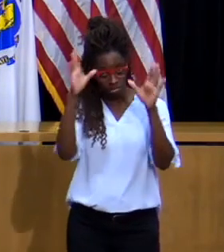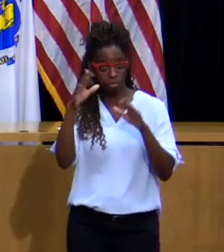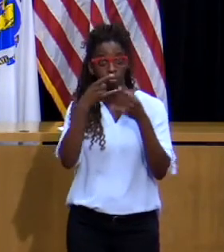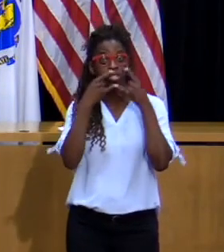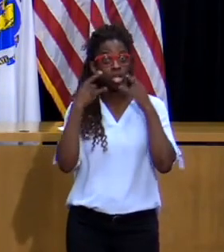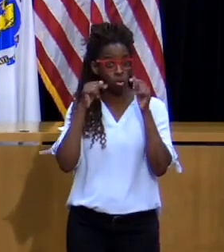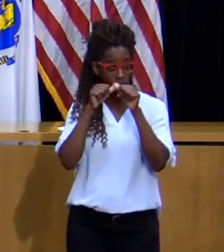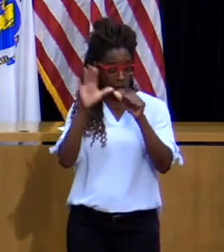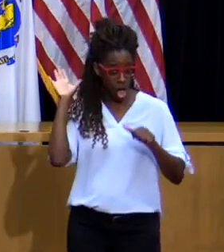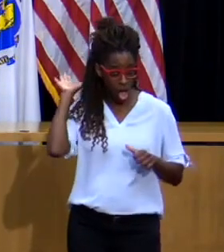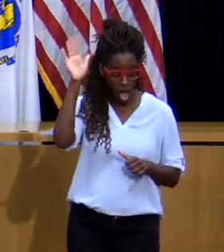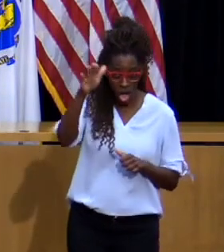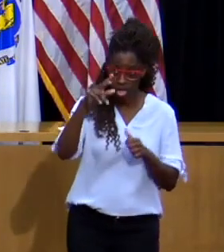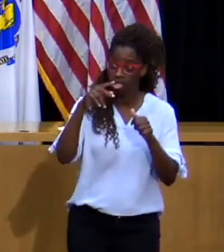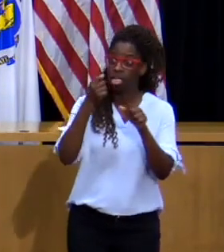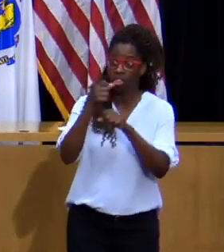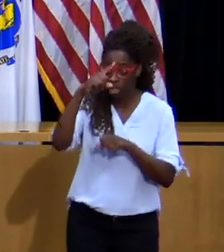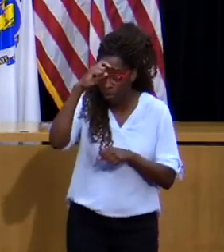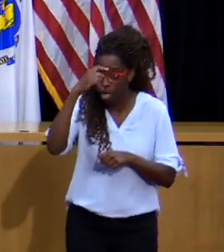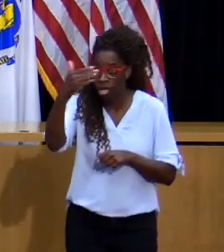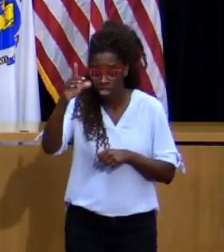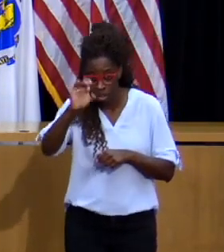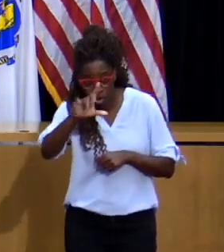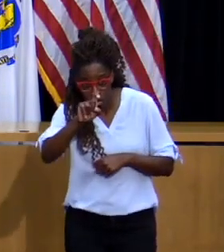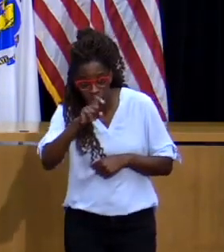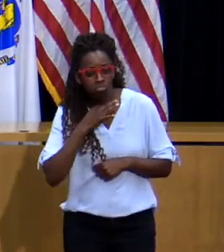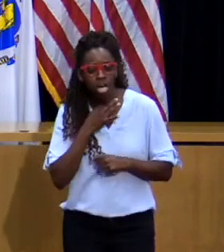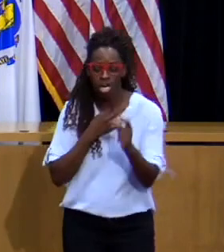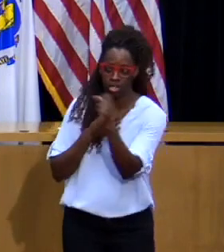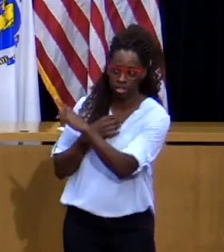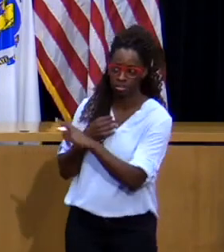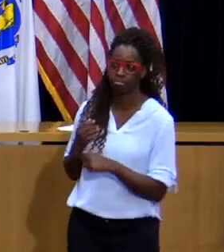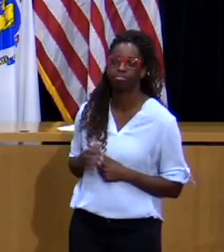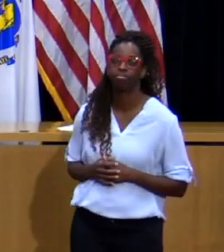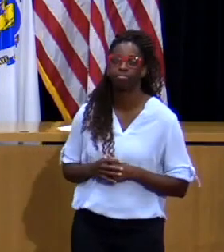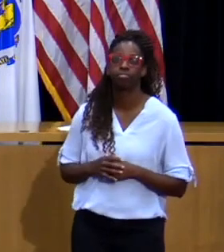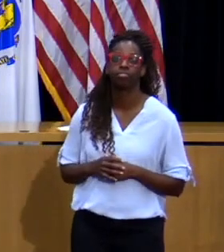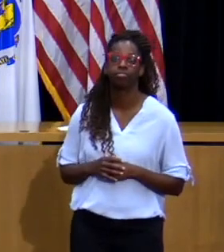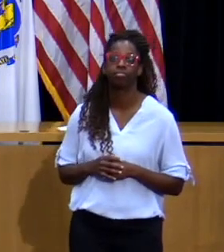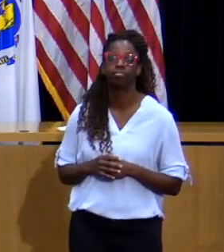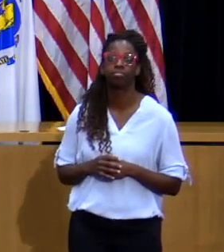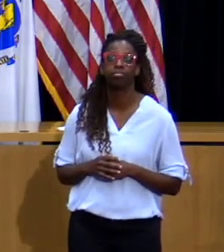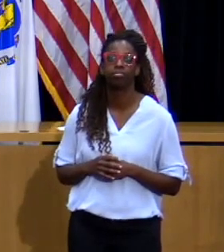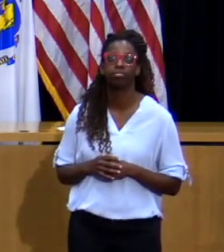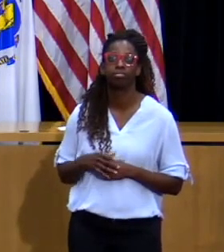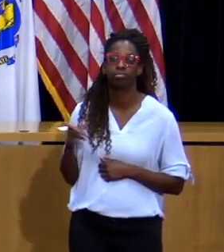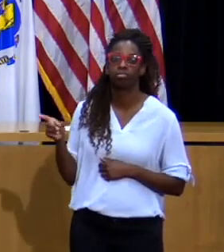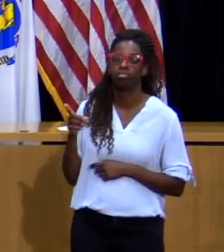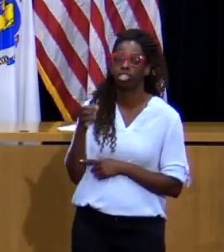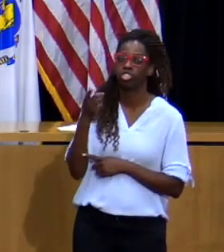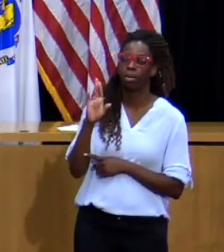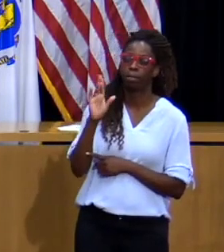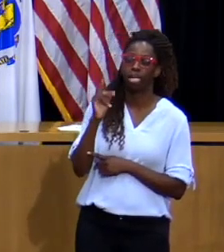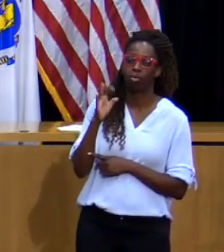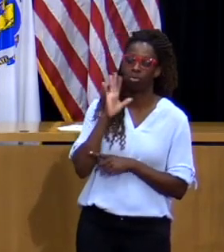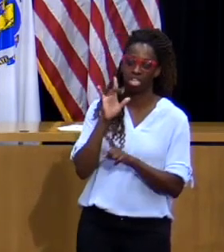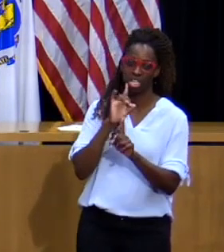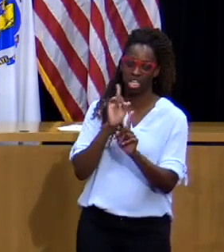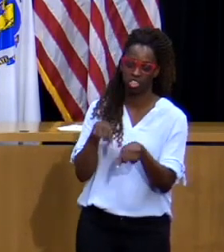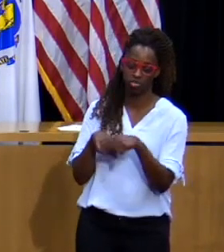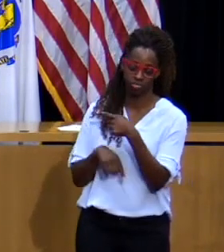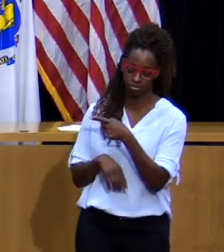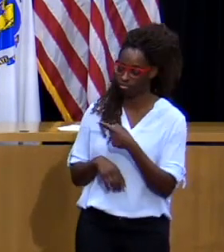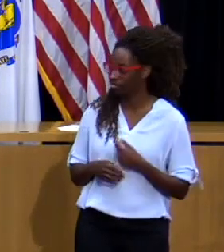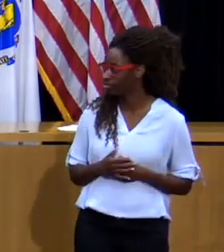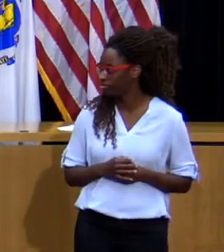You know what, I'm going to hand it over to Dr. Bidinger about herd immunity, I